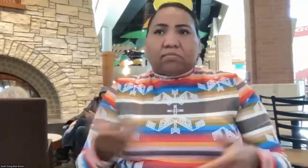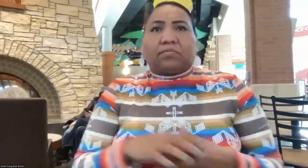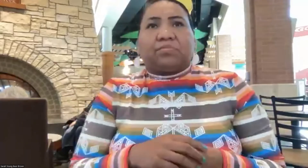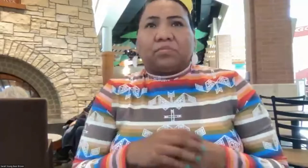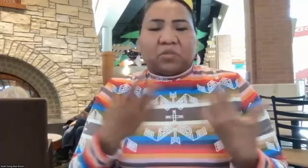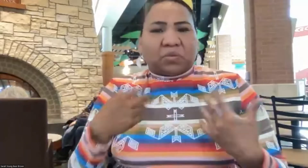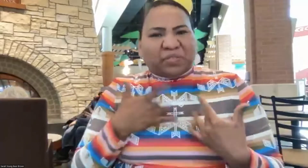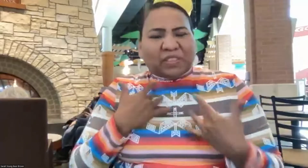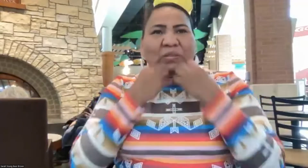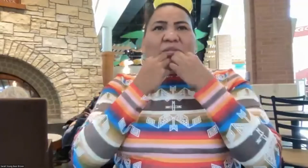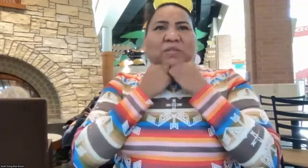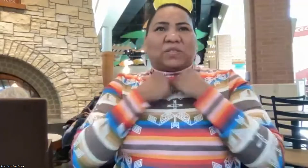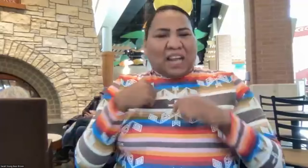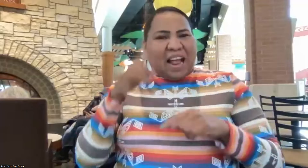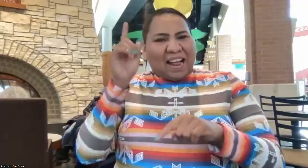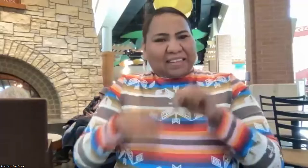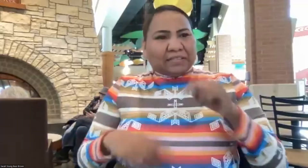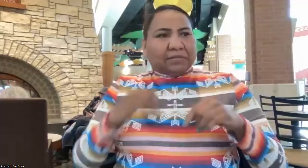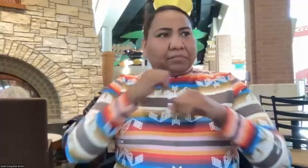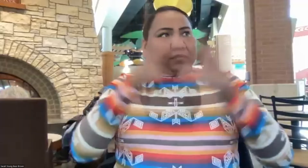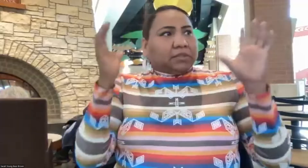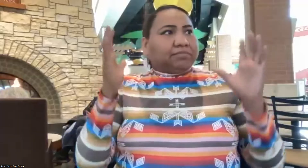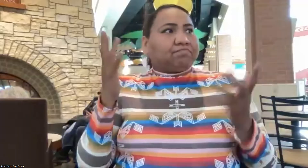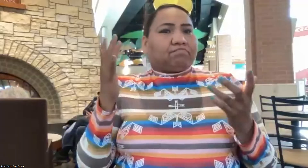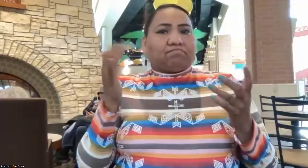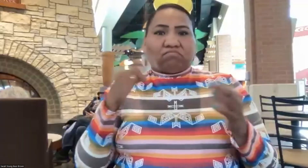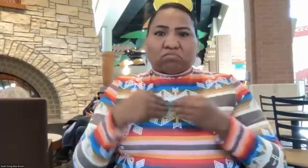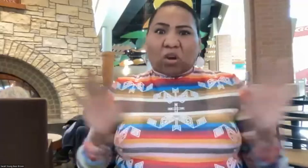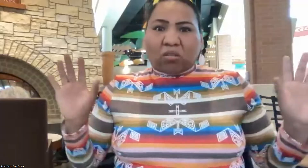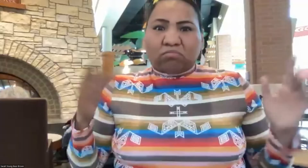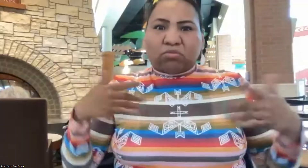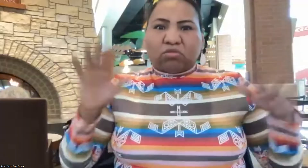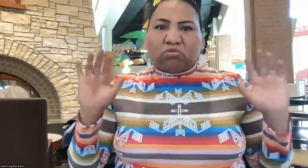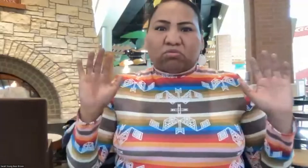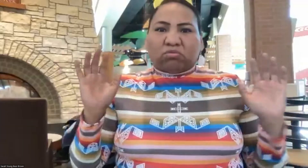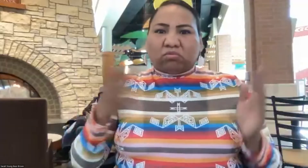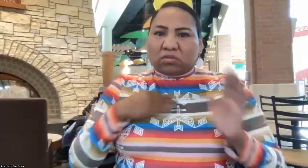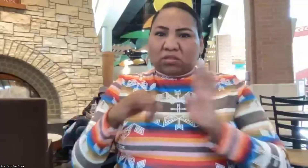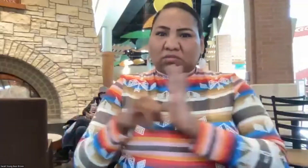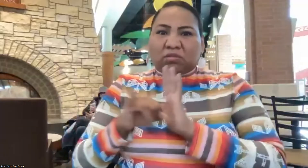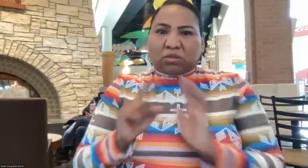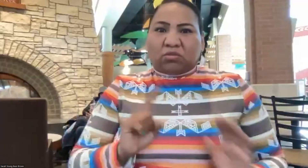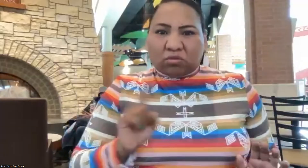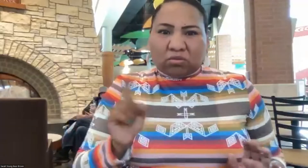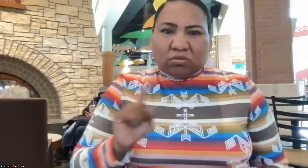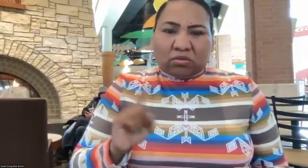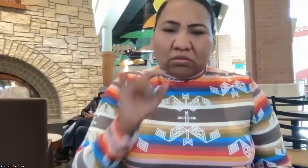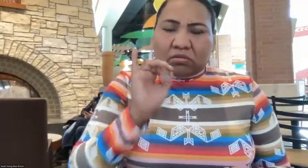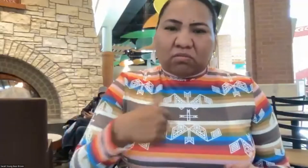is learning our traditional dances. And to be honest with you, I think if that part of my identity were to be stripped from